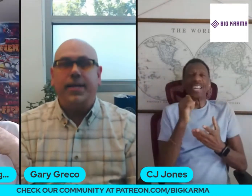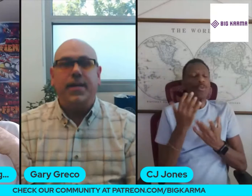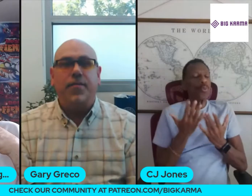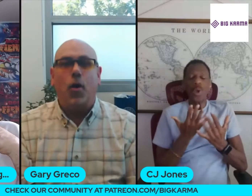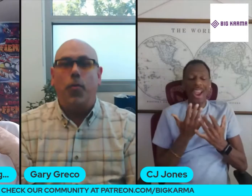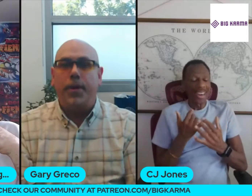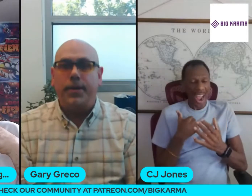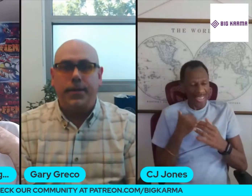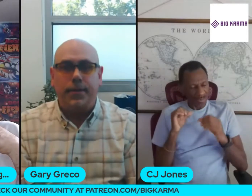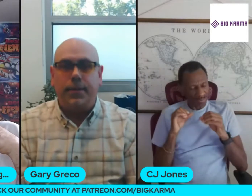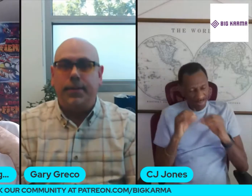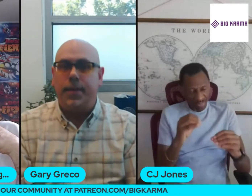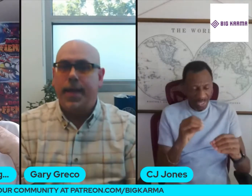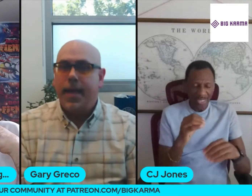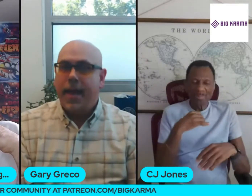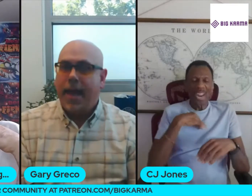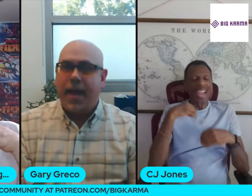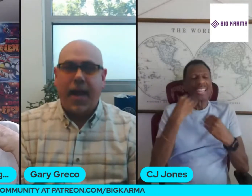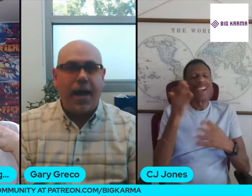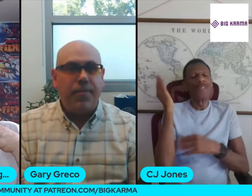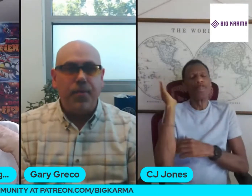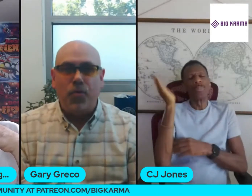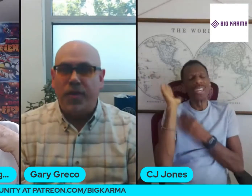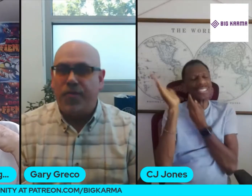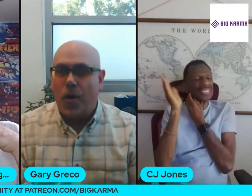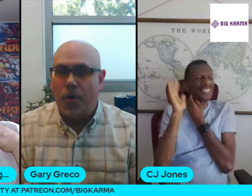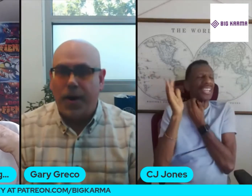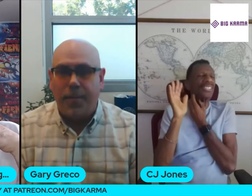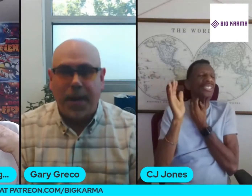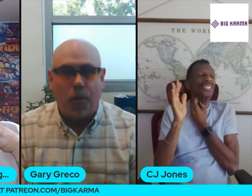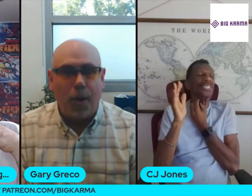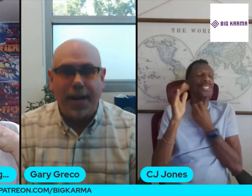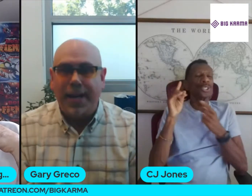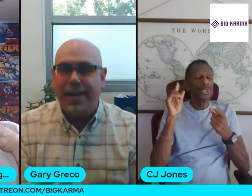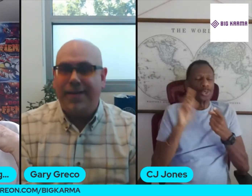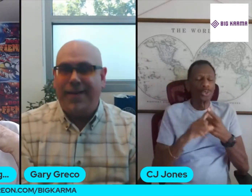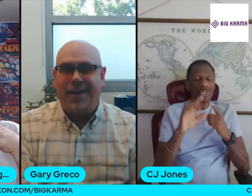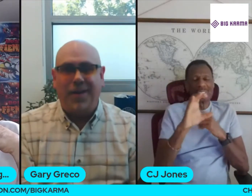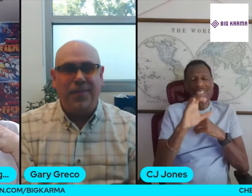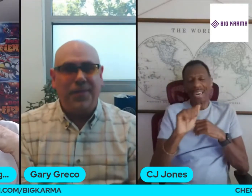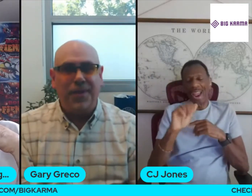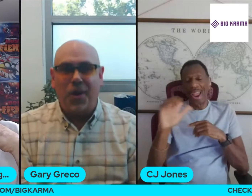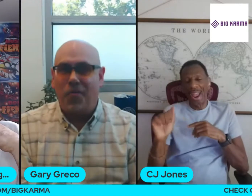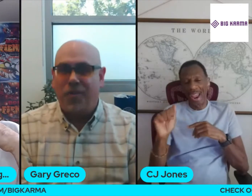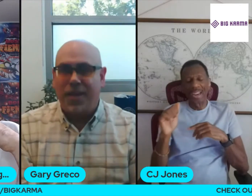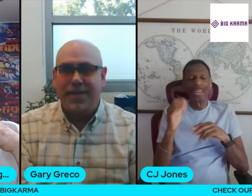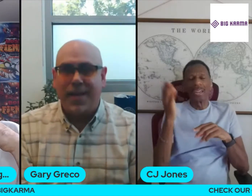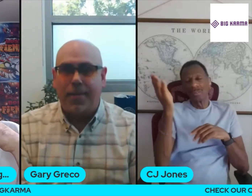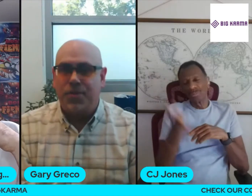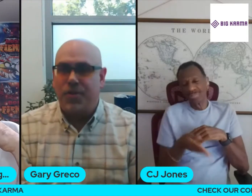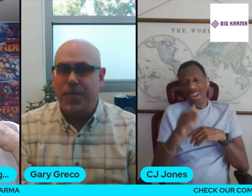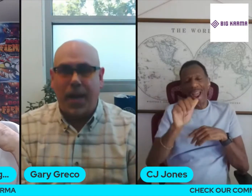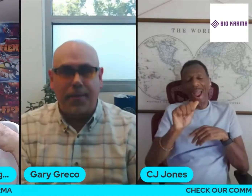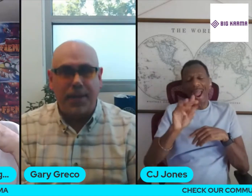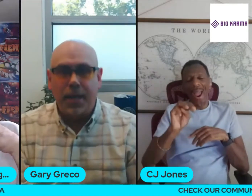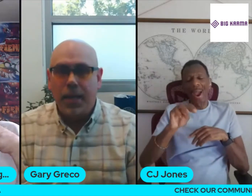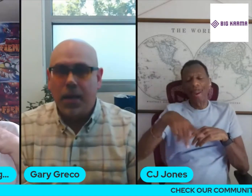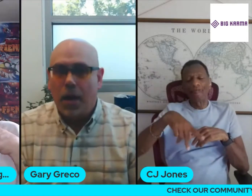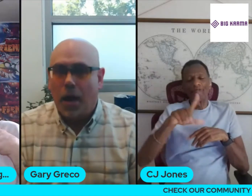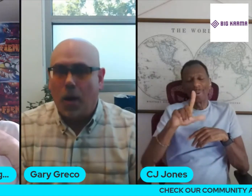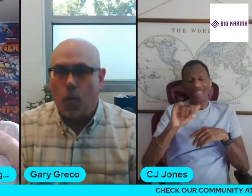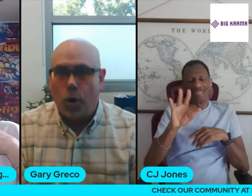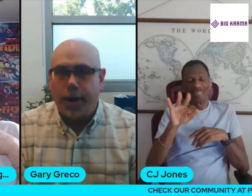the gates have opened and I've been moving forward. I'm not waiting, for the next opportunity, but I've